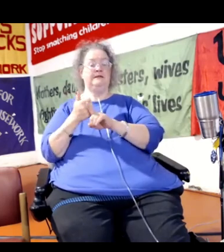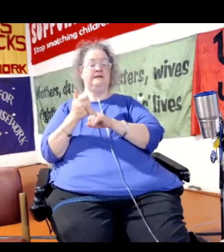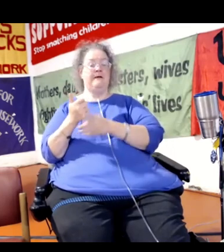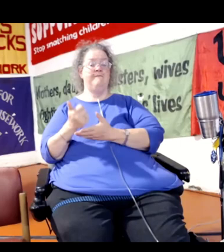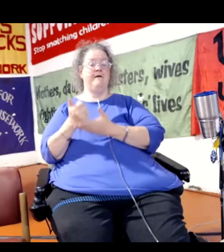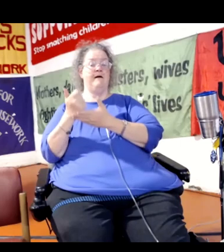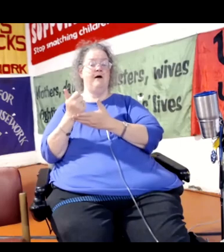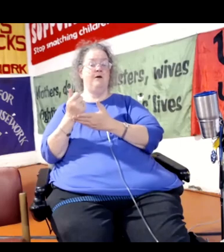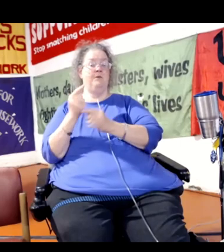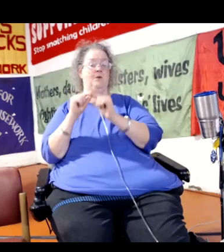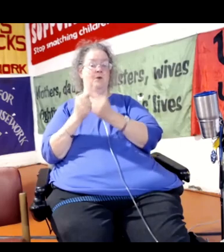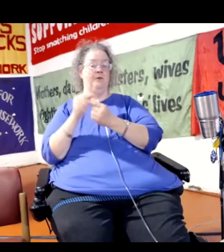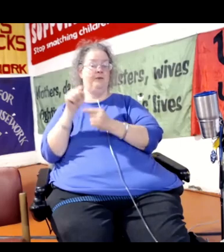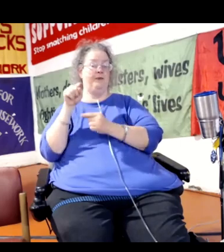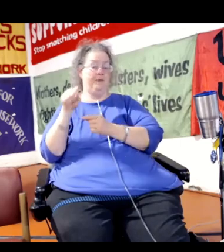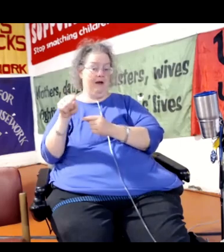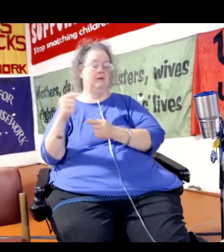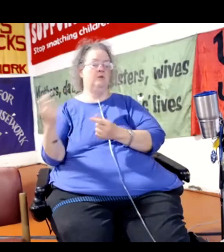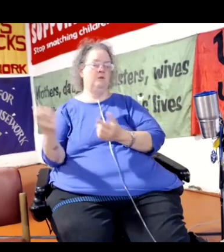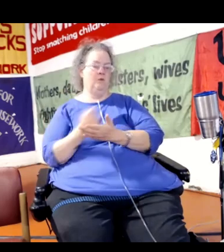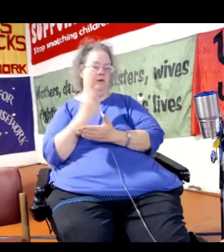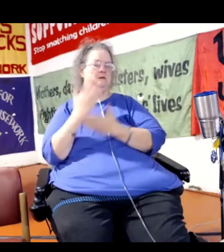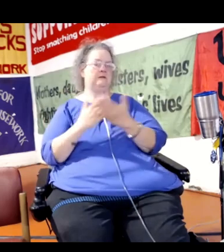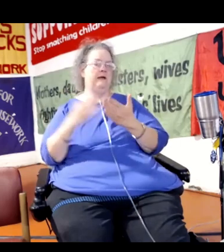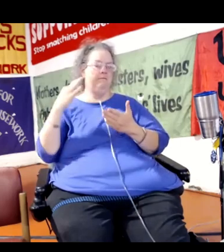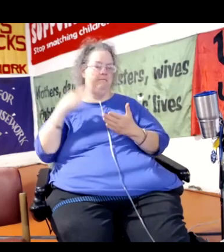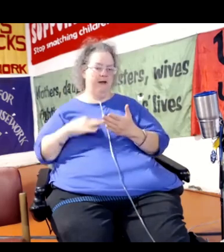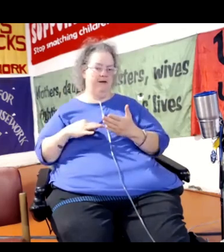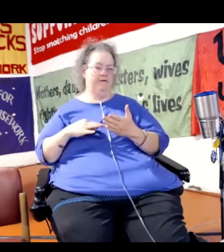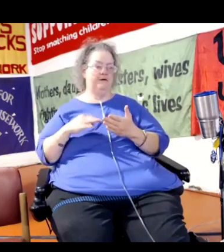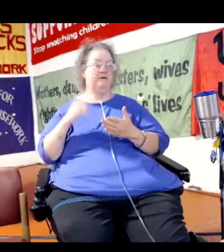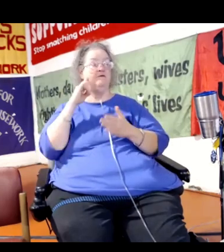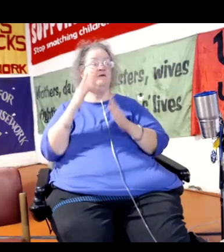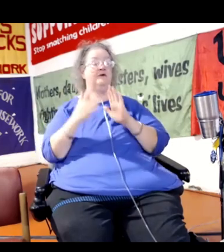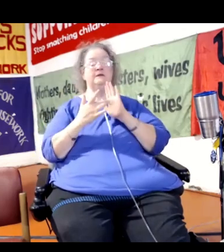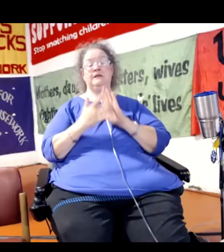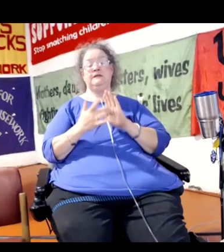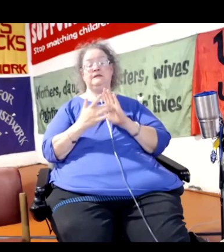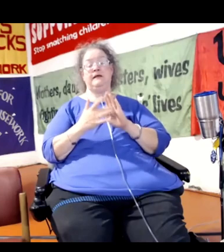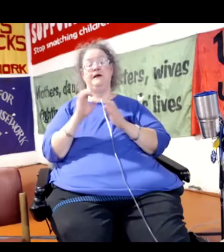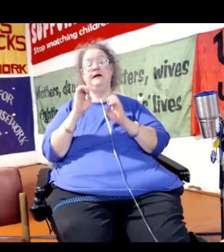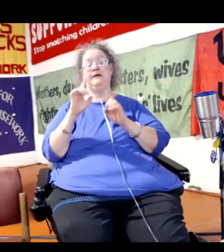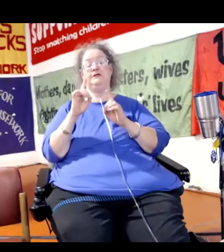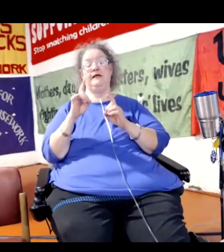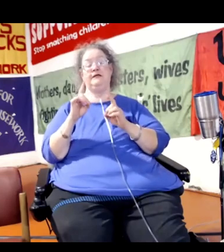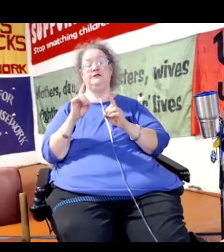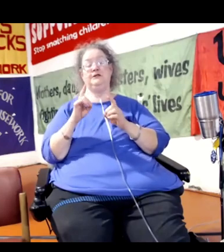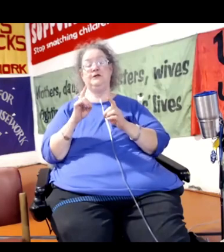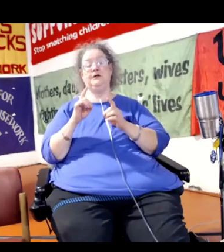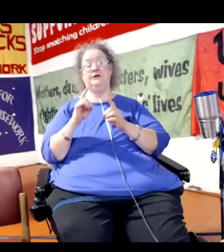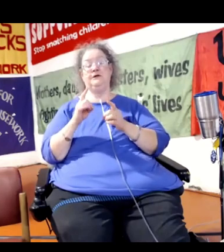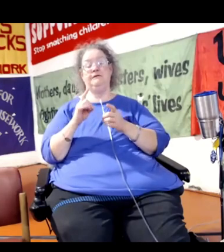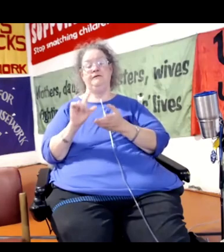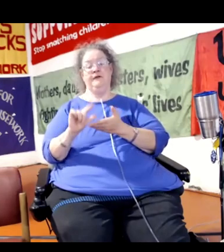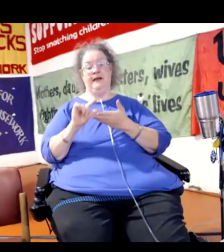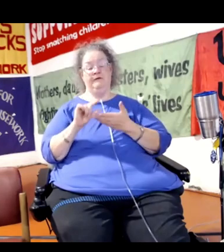movements have also won, some benefits. For example, an educational allowance that is paid